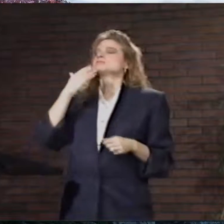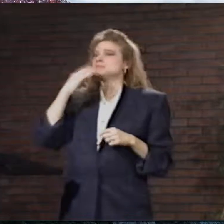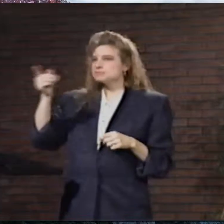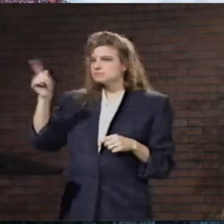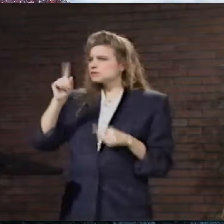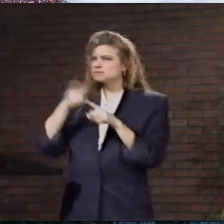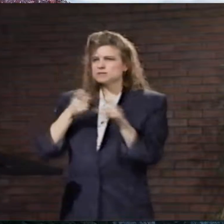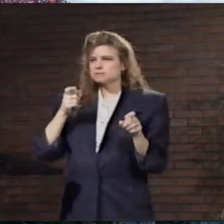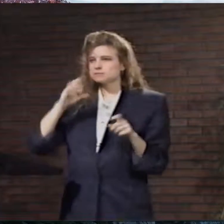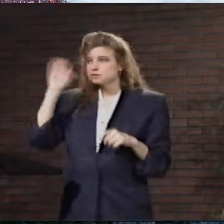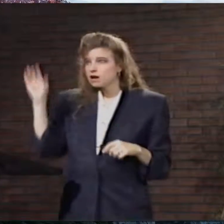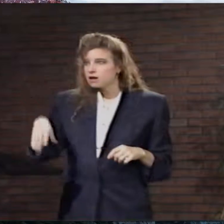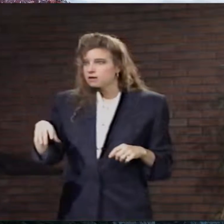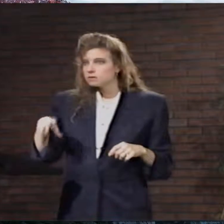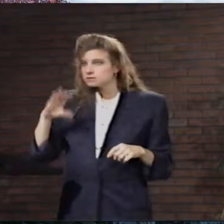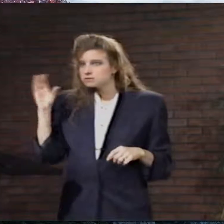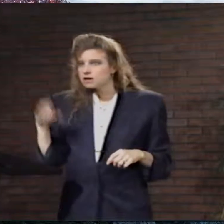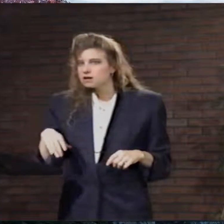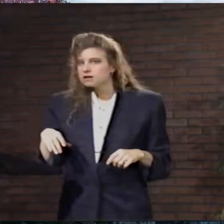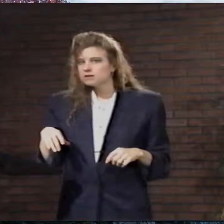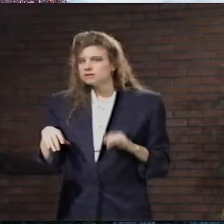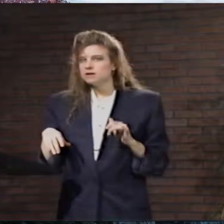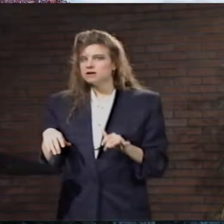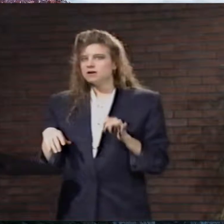if you need a certified interpreter.